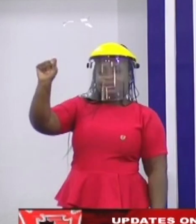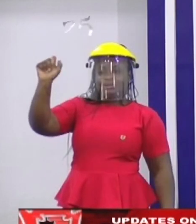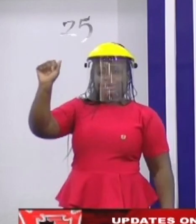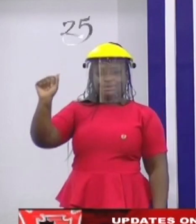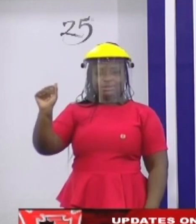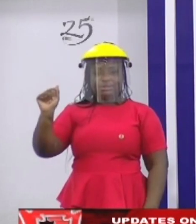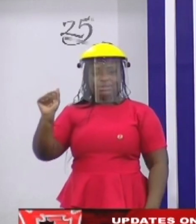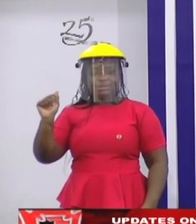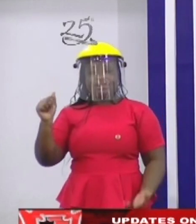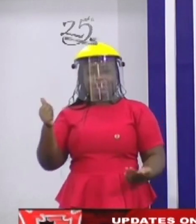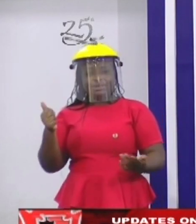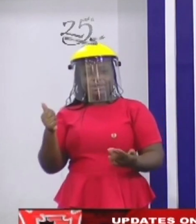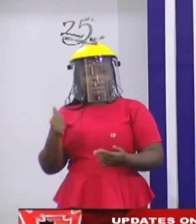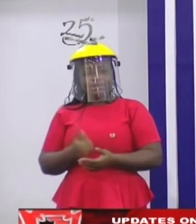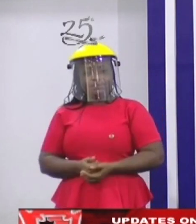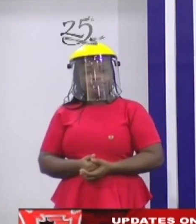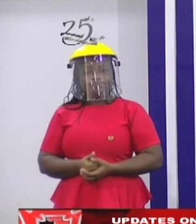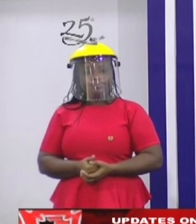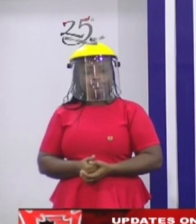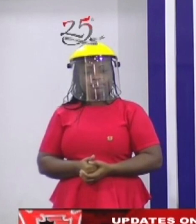Komla, your question was on computing data about what?